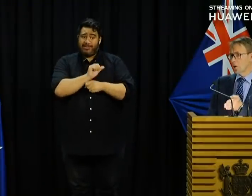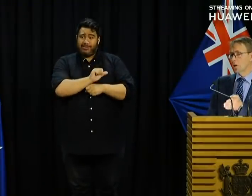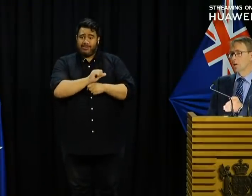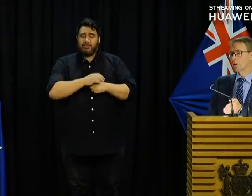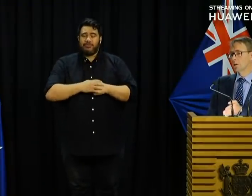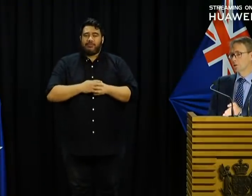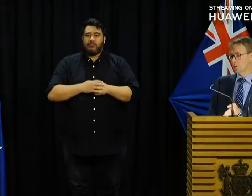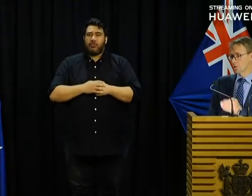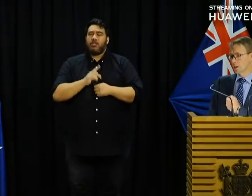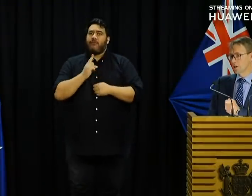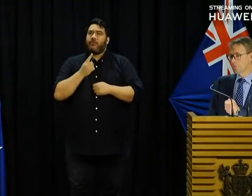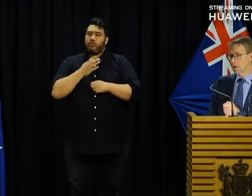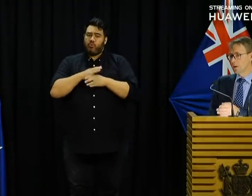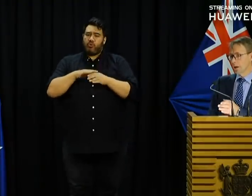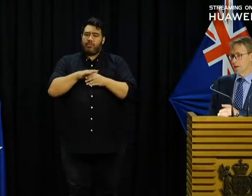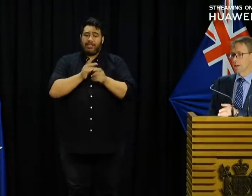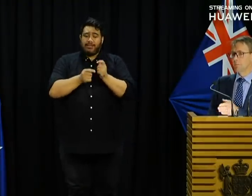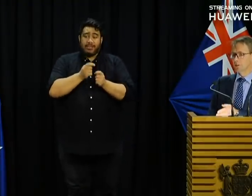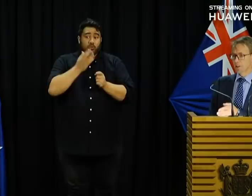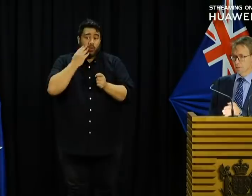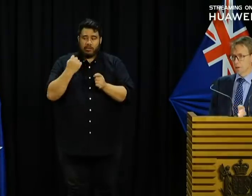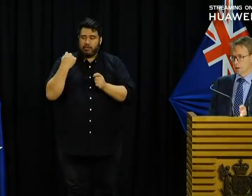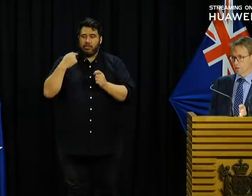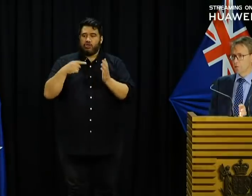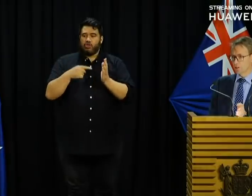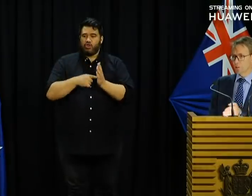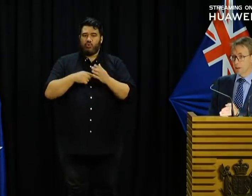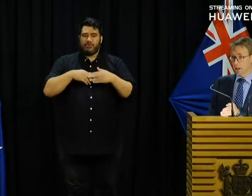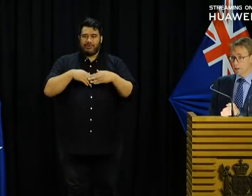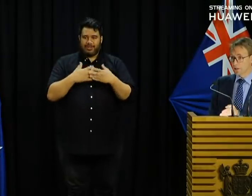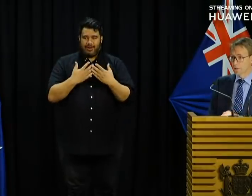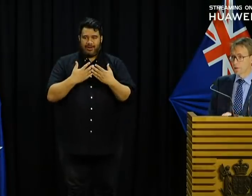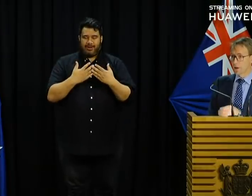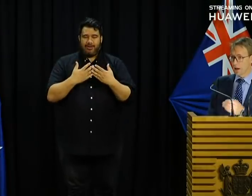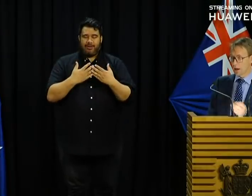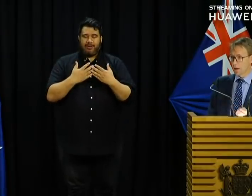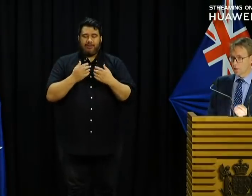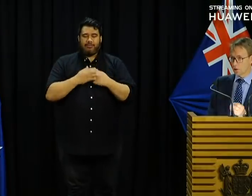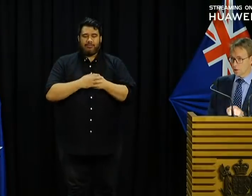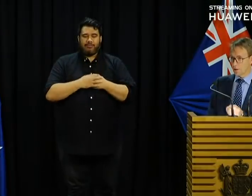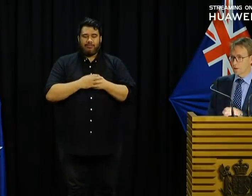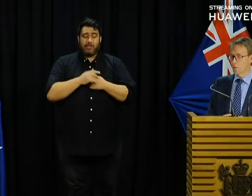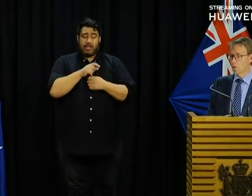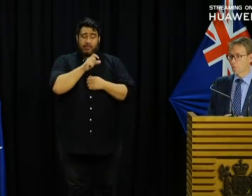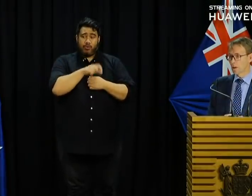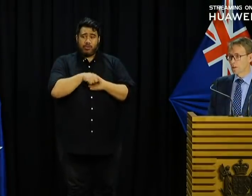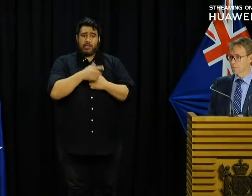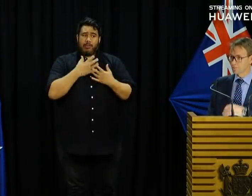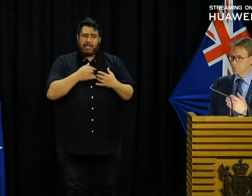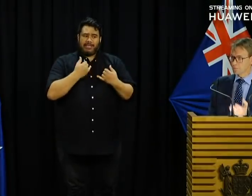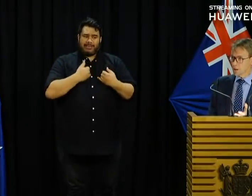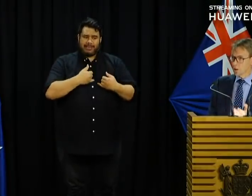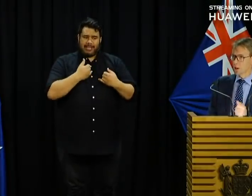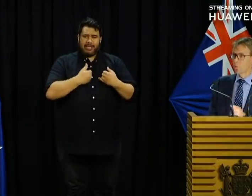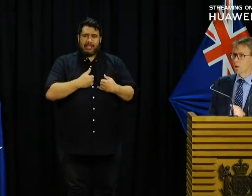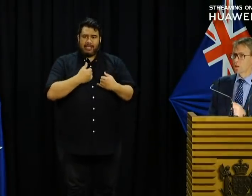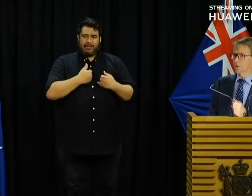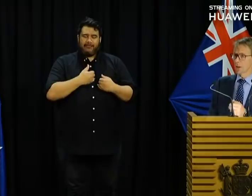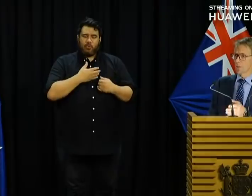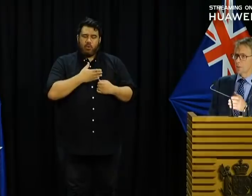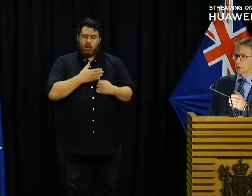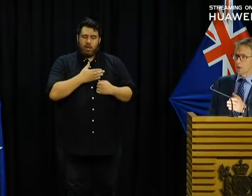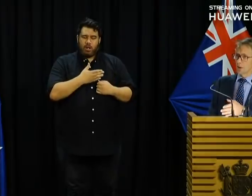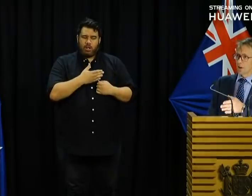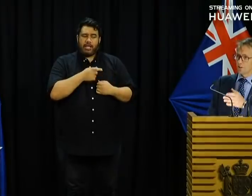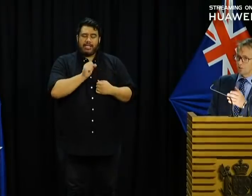tested on Tuesday and had been symptomatic for some days, including in the workplace.